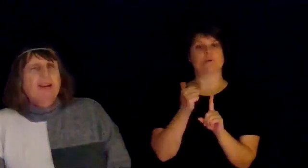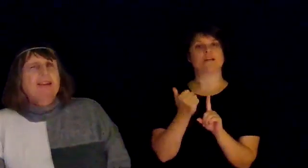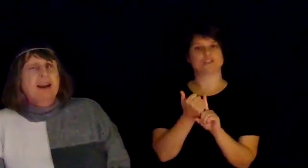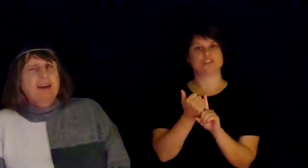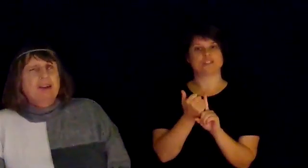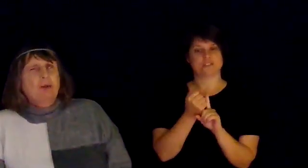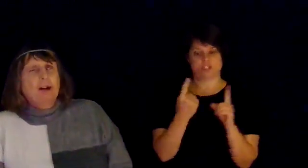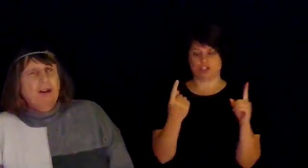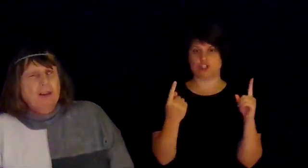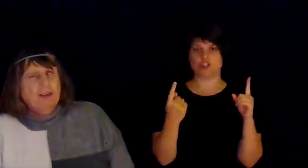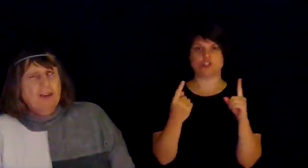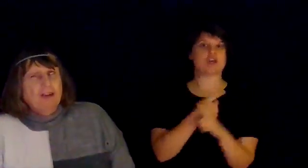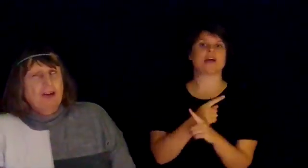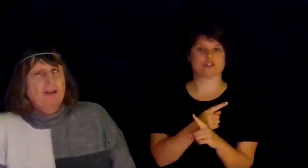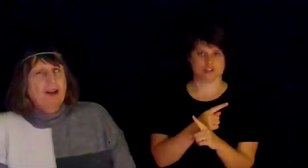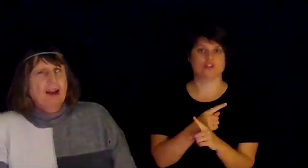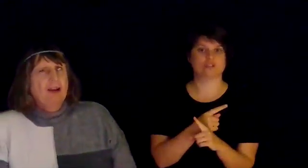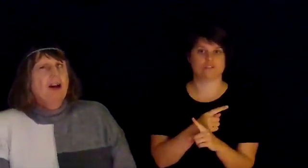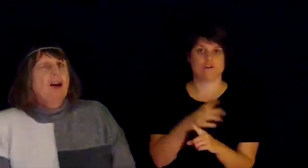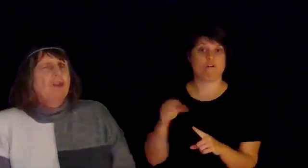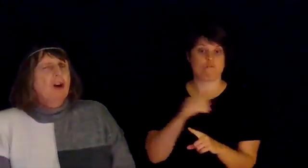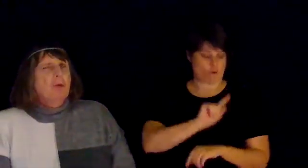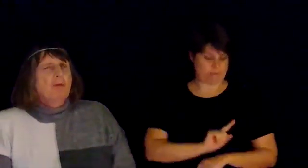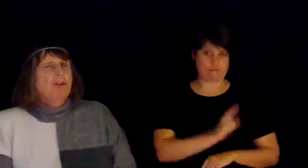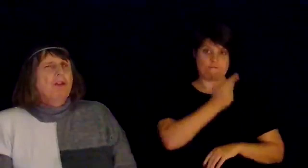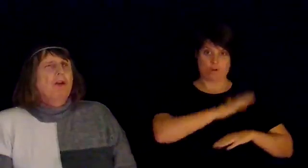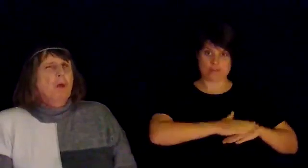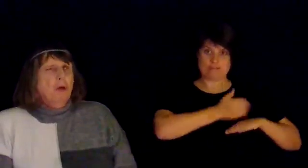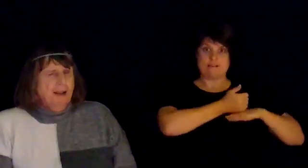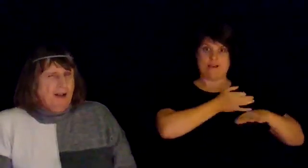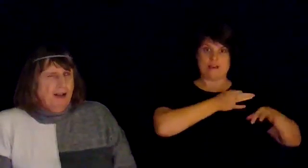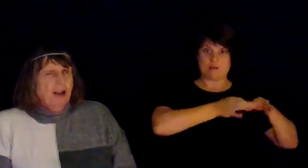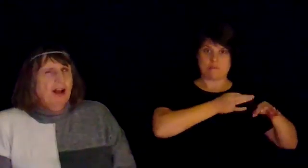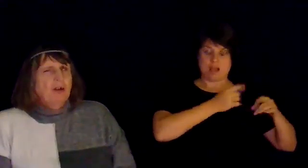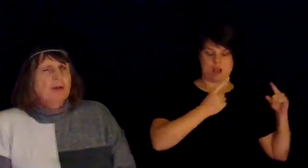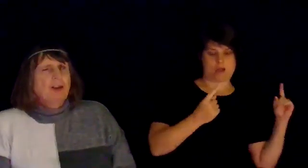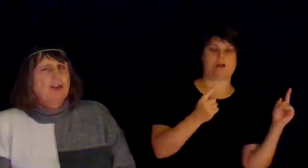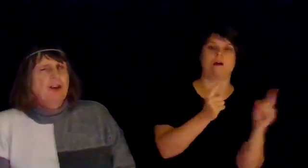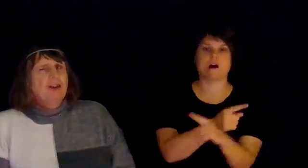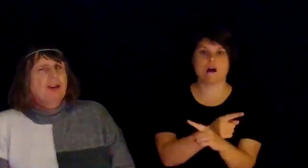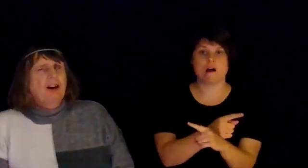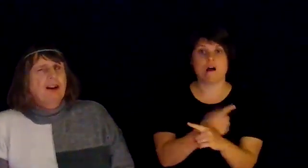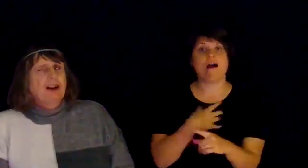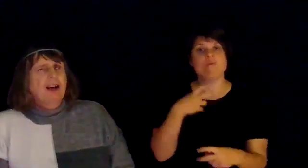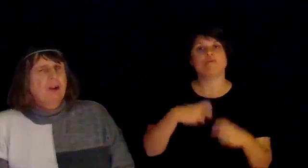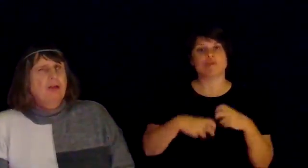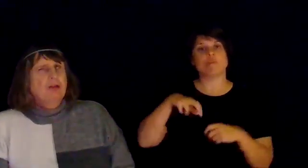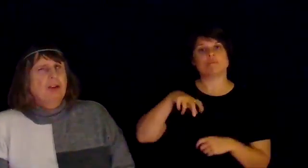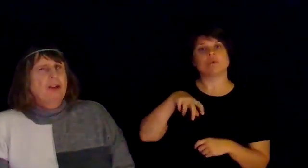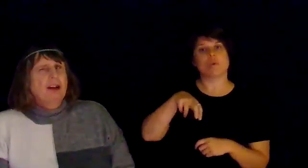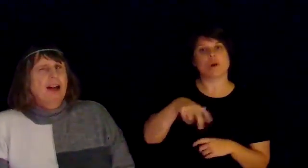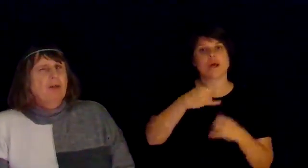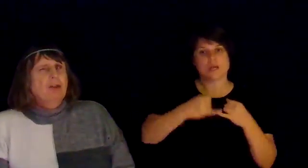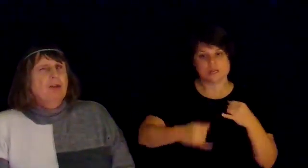circumstances changed quite a lot since I've had problems walking. And also since I am